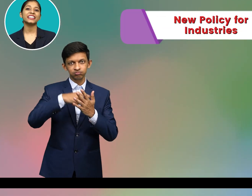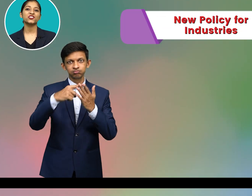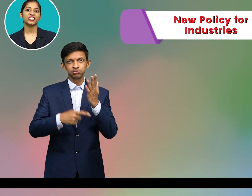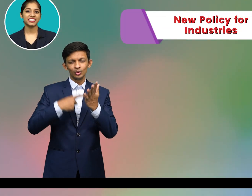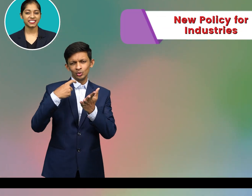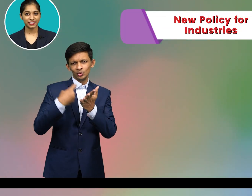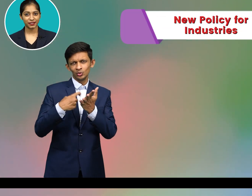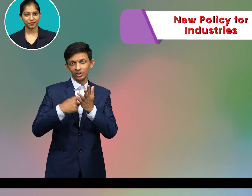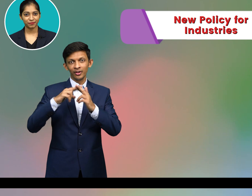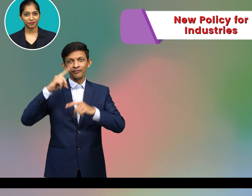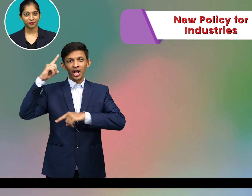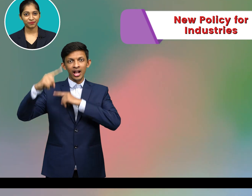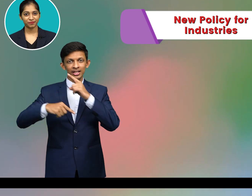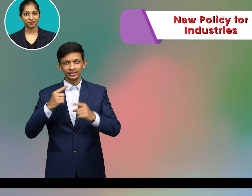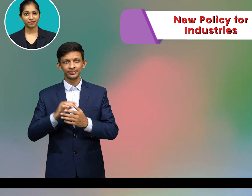for industries.